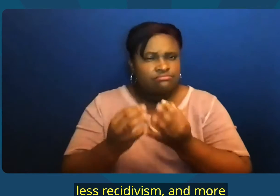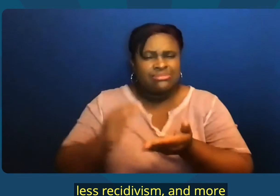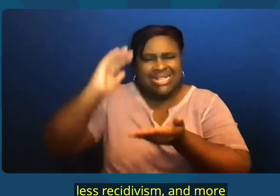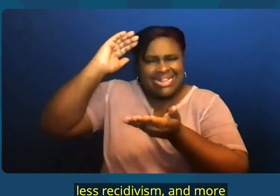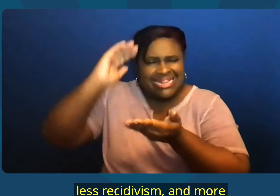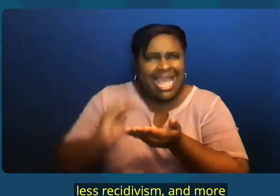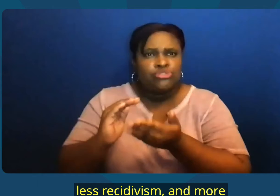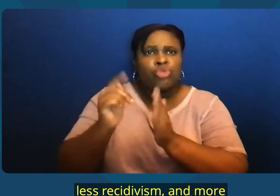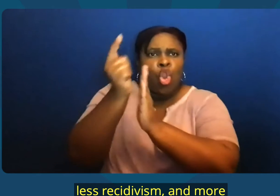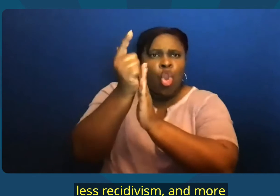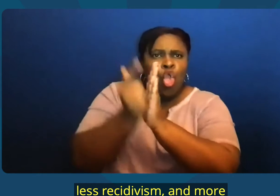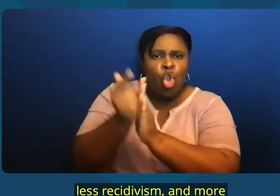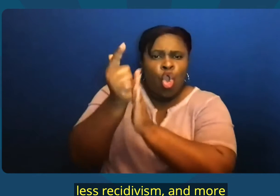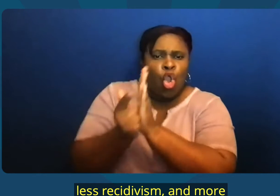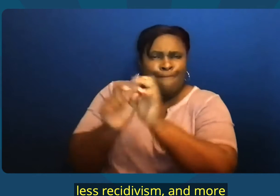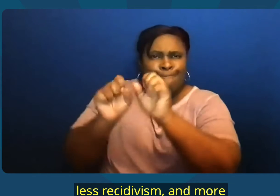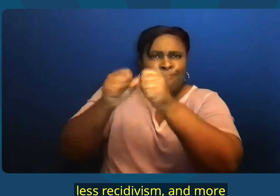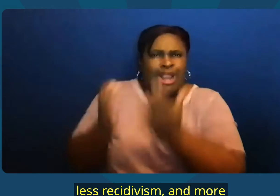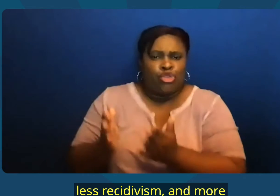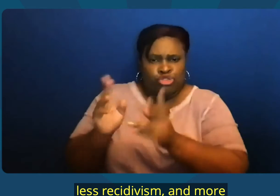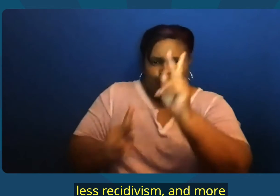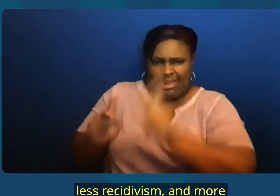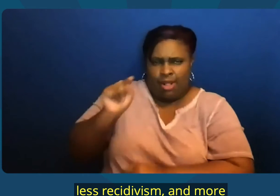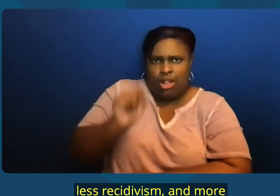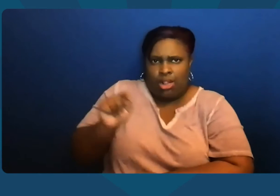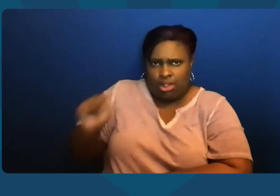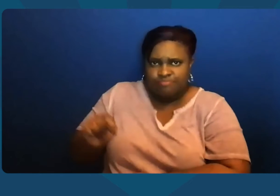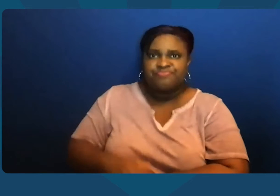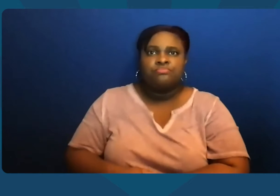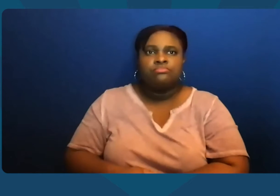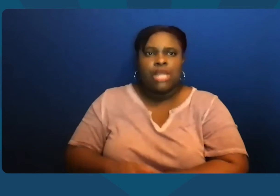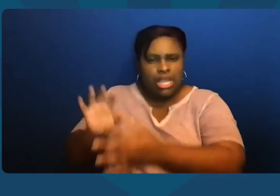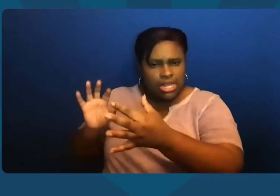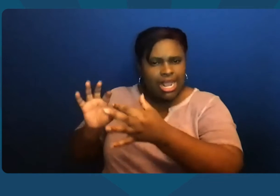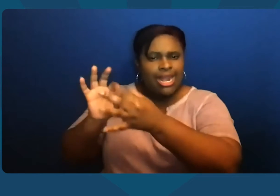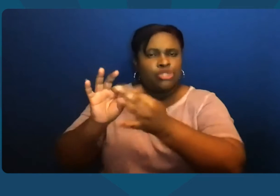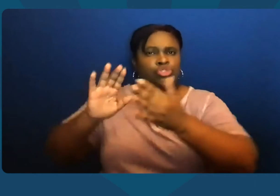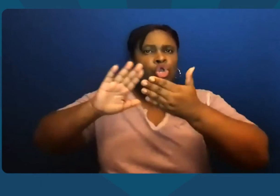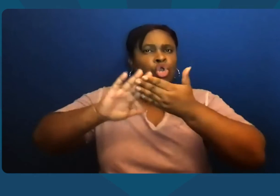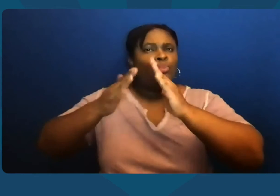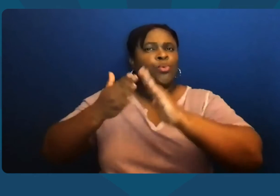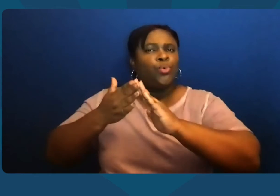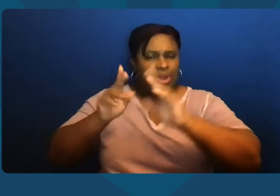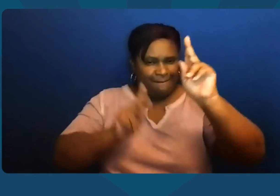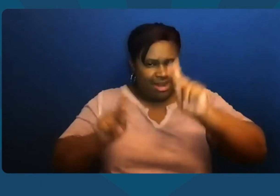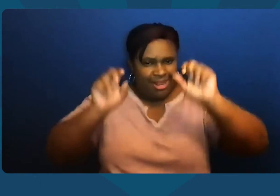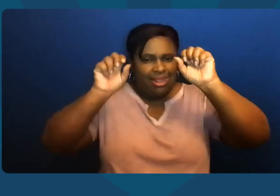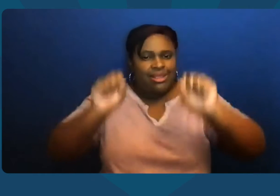less recidivism, and more connection to the communities in which individuals can thrive.